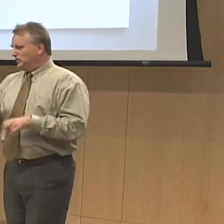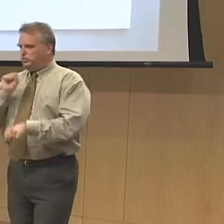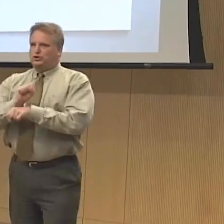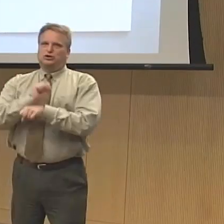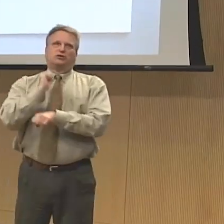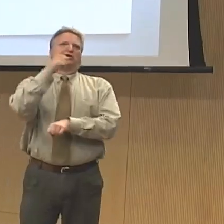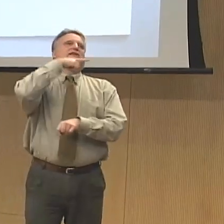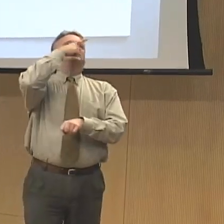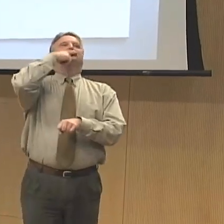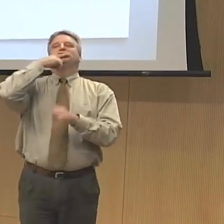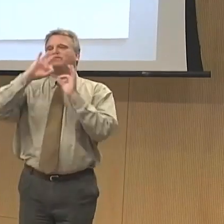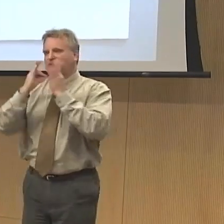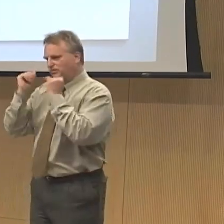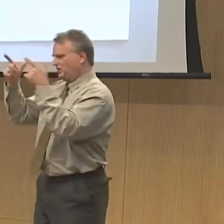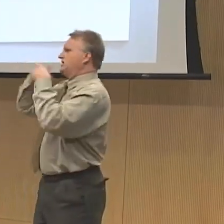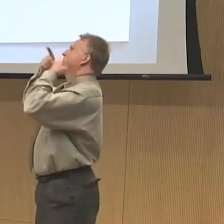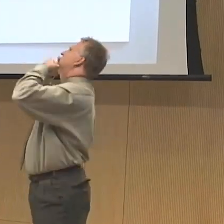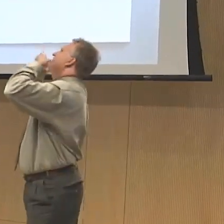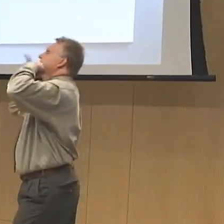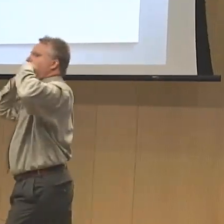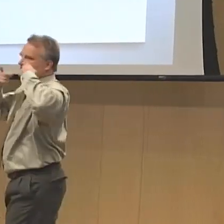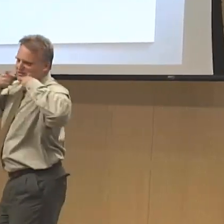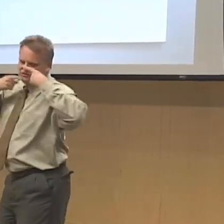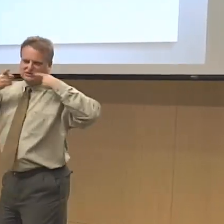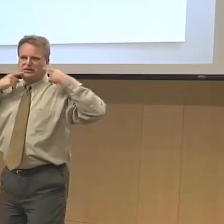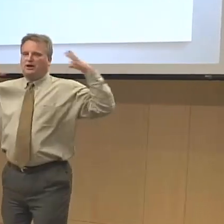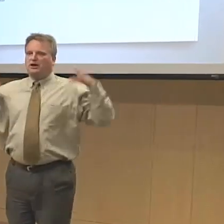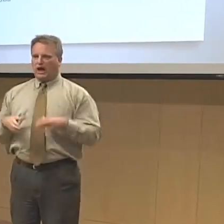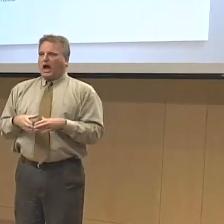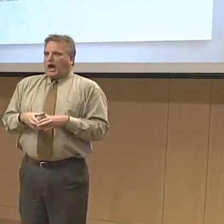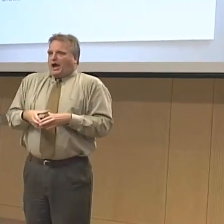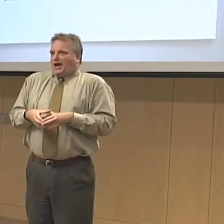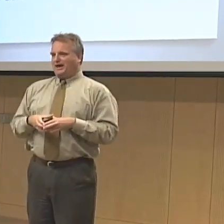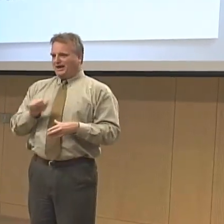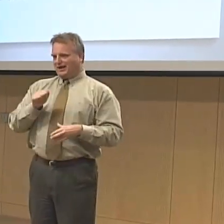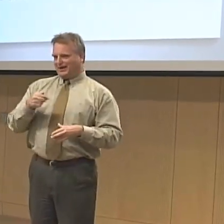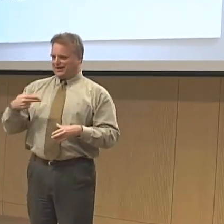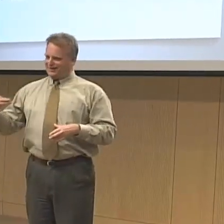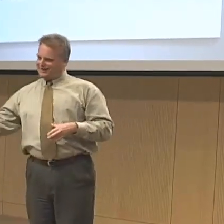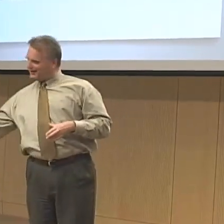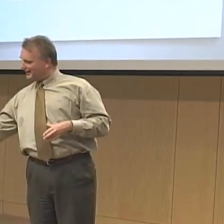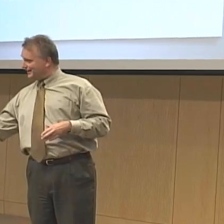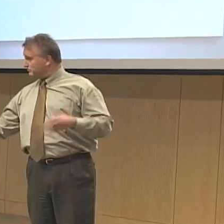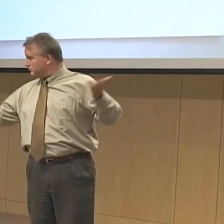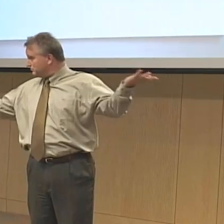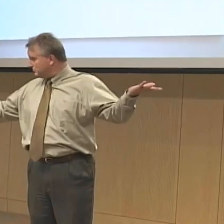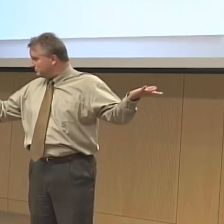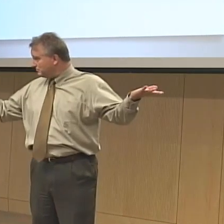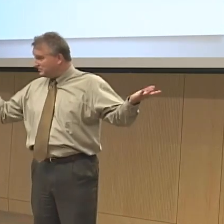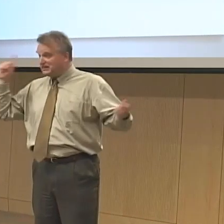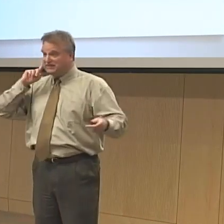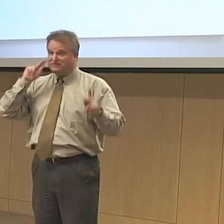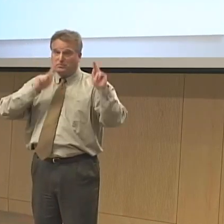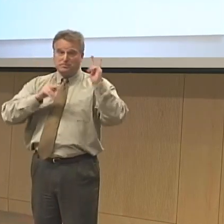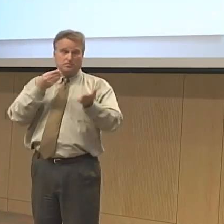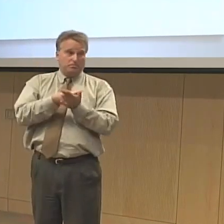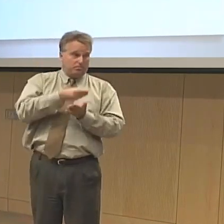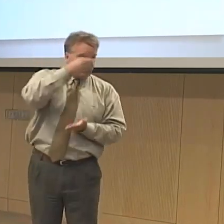work out in the hearing world, you spend time with the hearing families, you come to your deaf clubs, and you have a moment of relaxation.